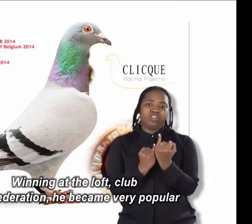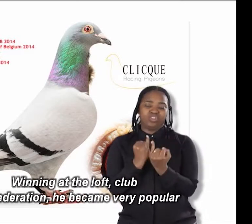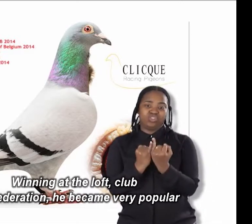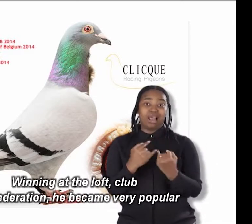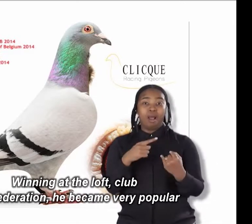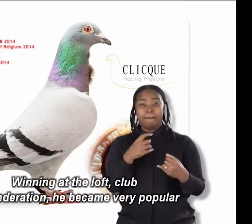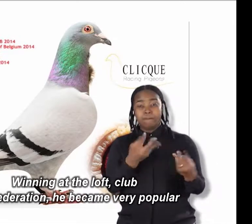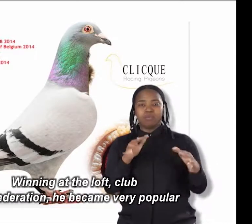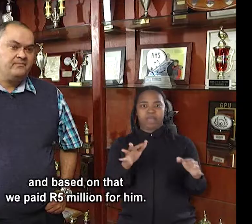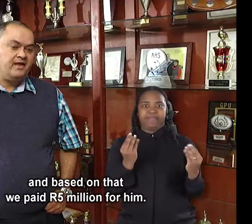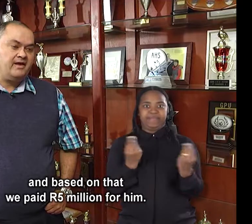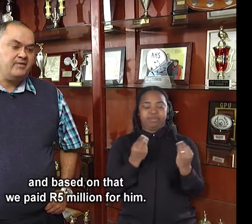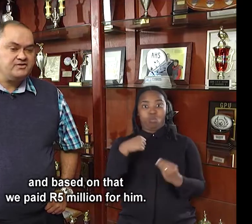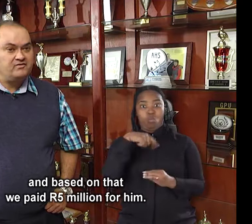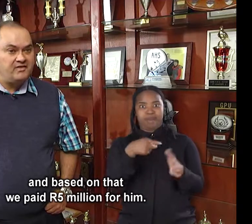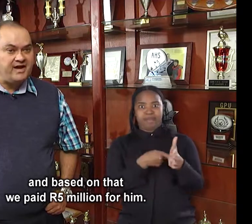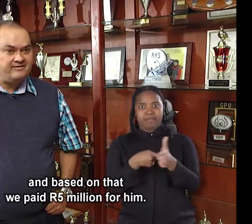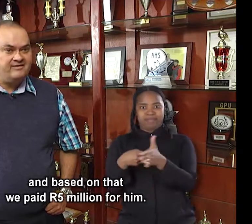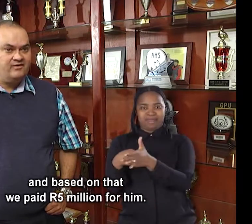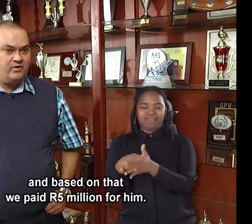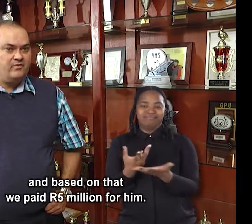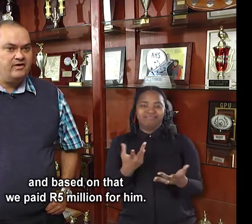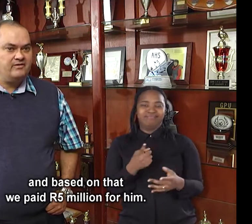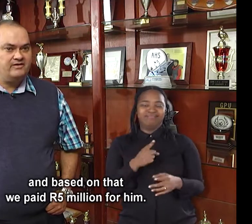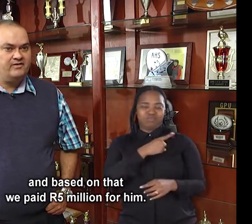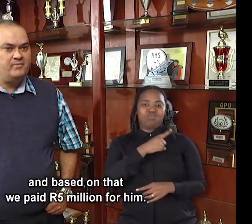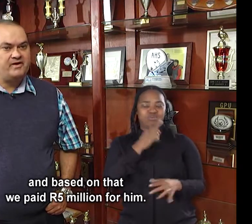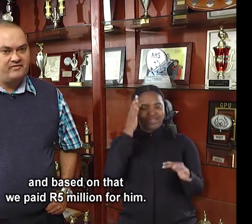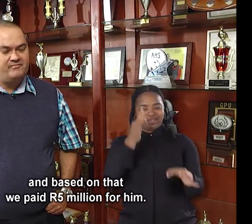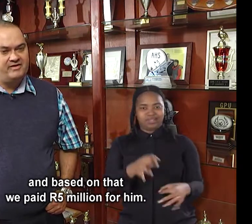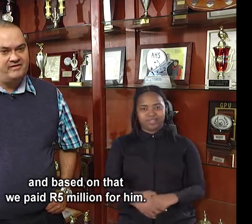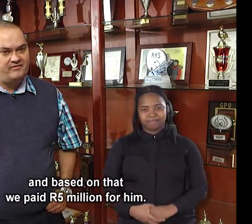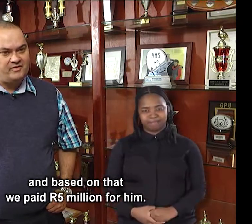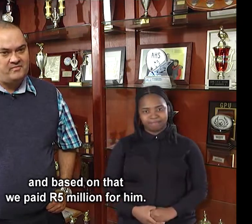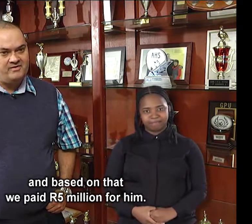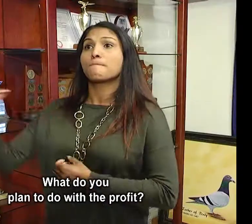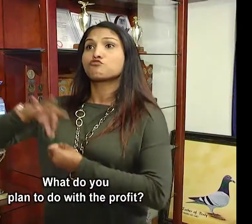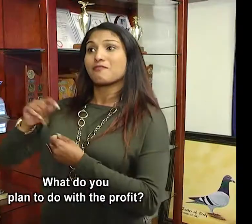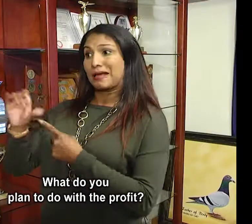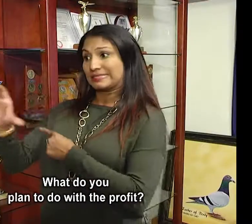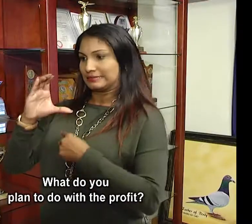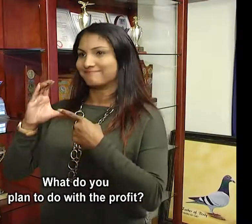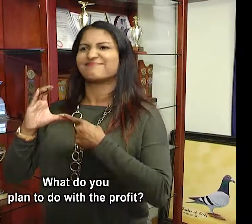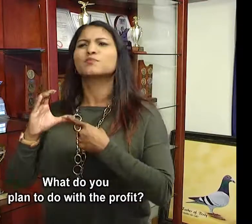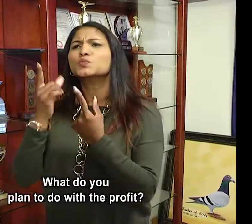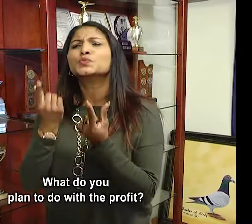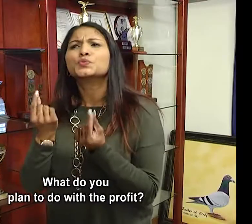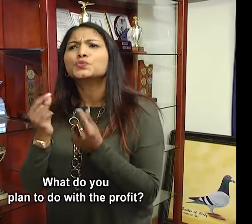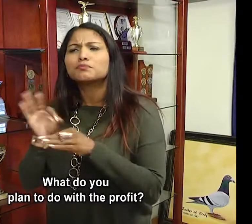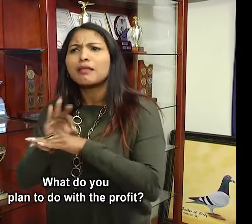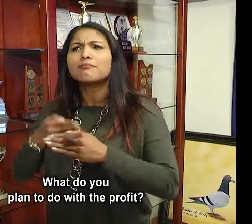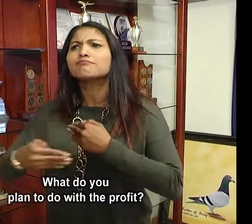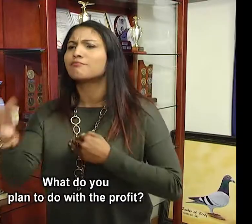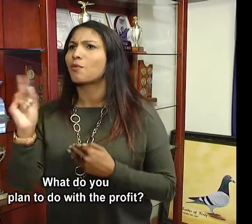very, very popular, and based on that, we paid 5 million rand for him. What do you plan to do with the